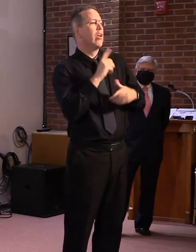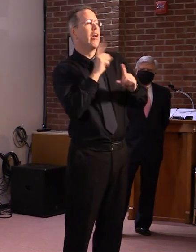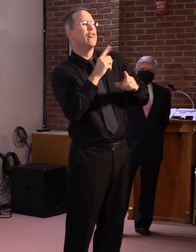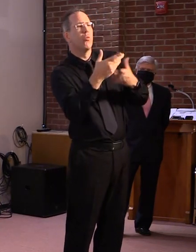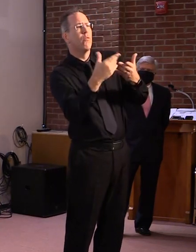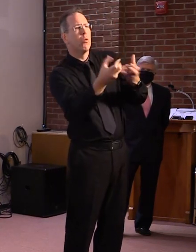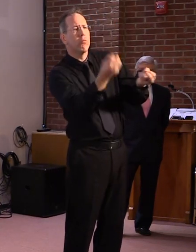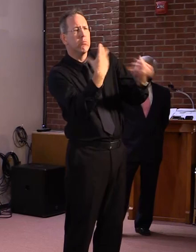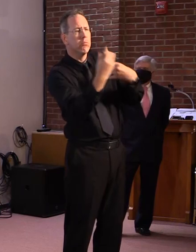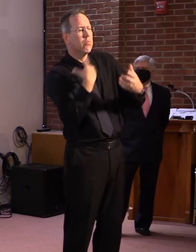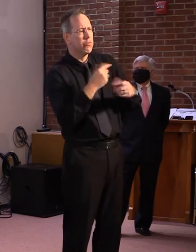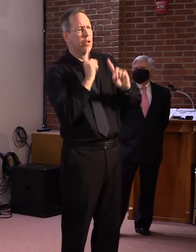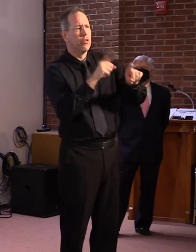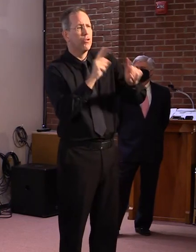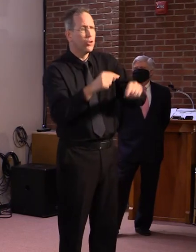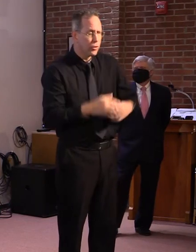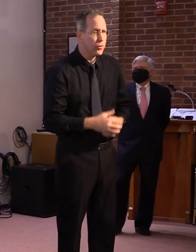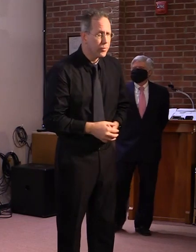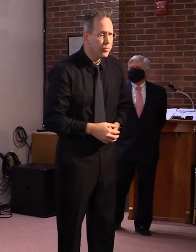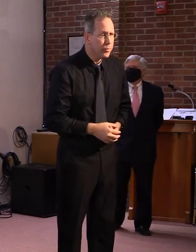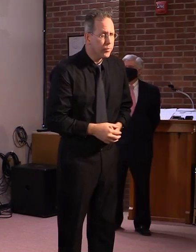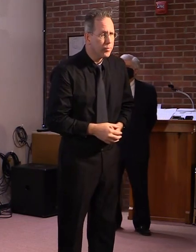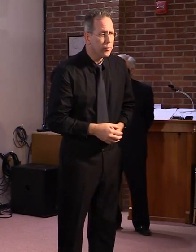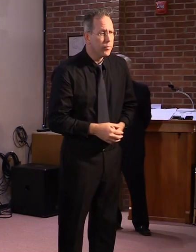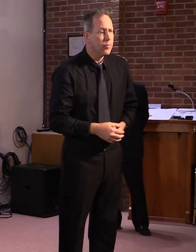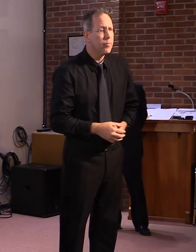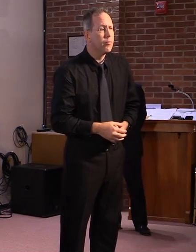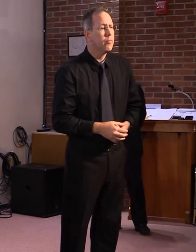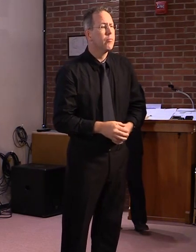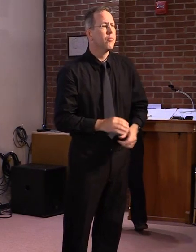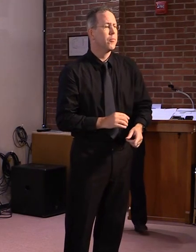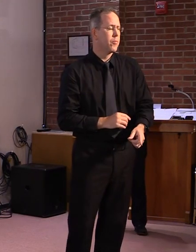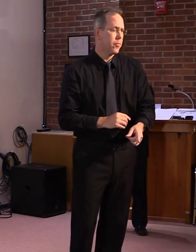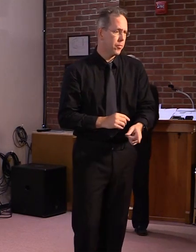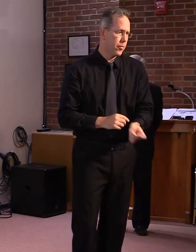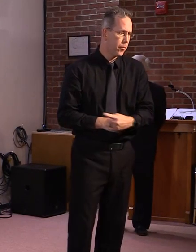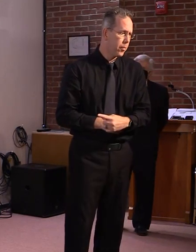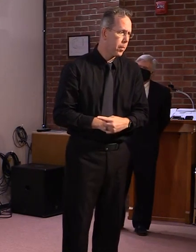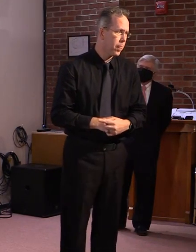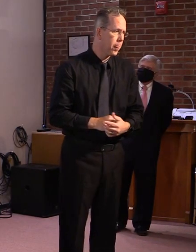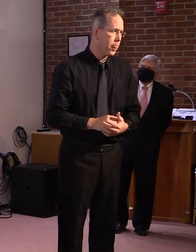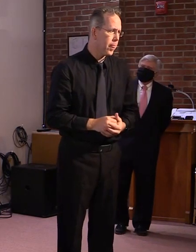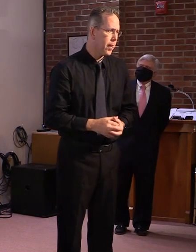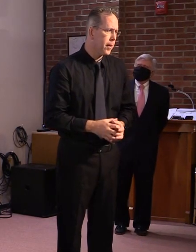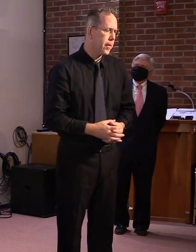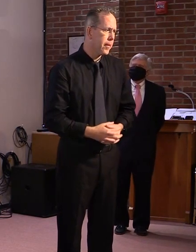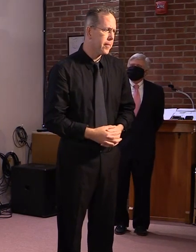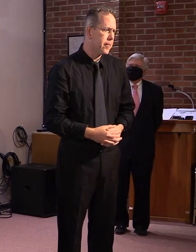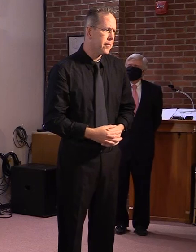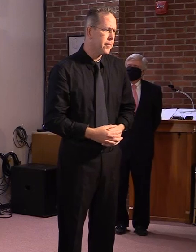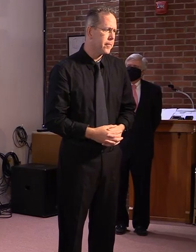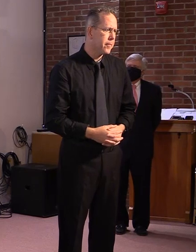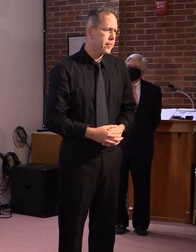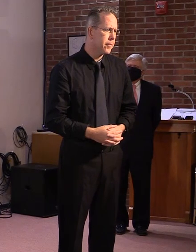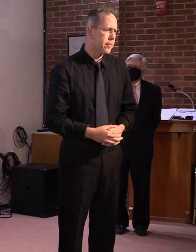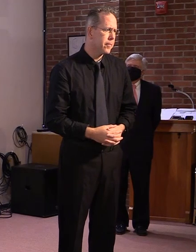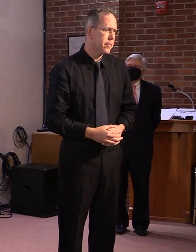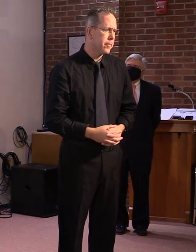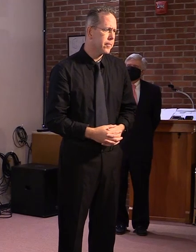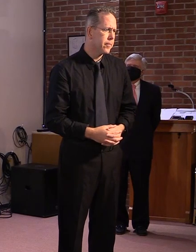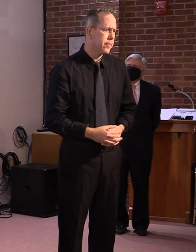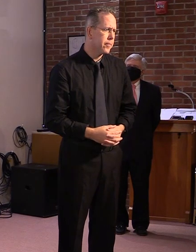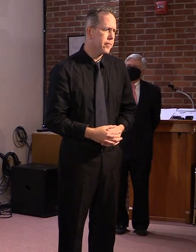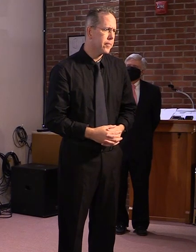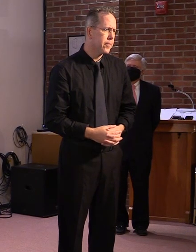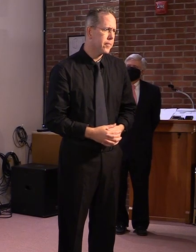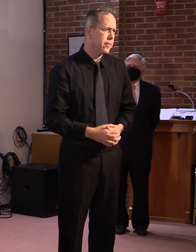I was calling to or asking about your sort of plans about this. Obviously, as far as BT Digger's position, I'd have to